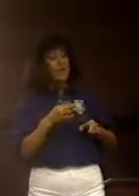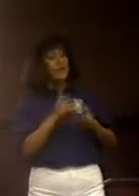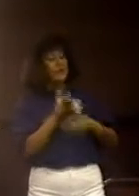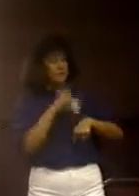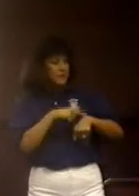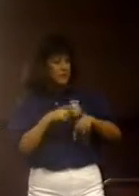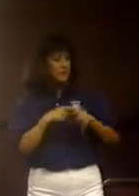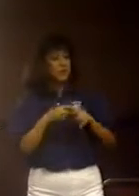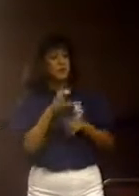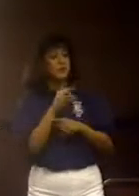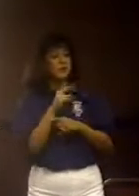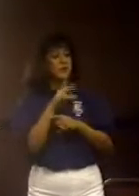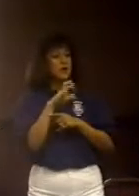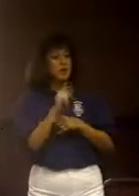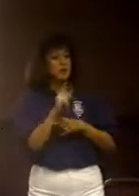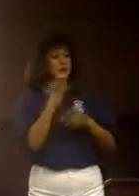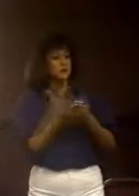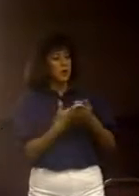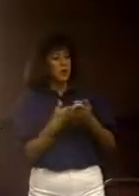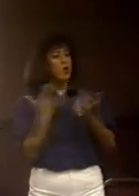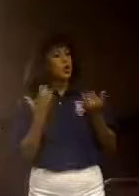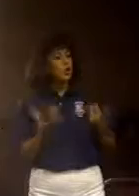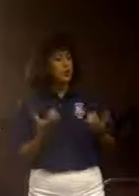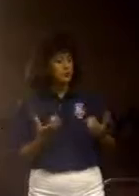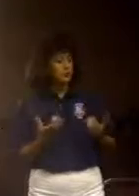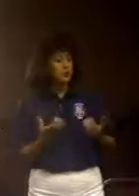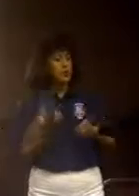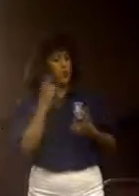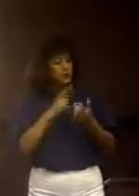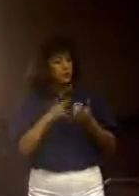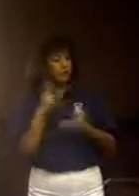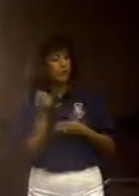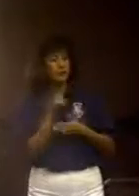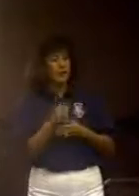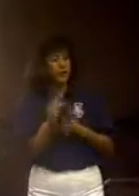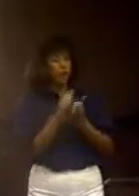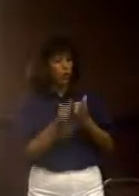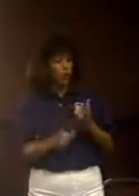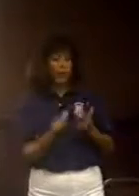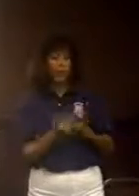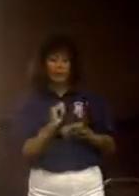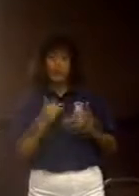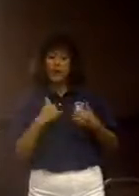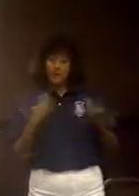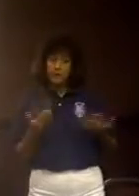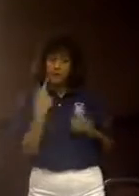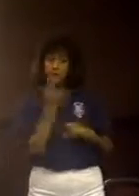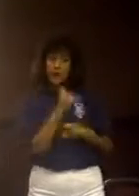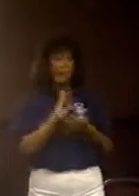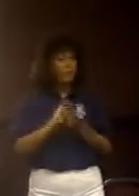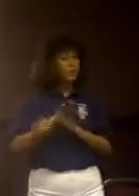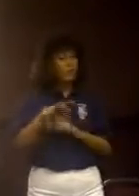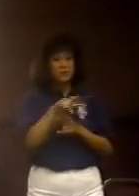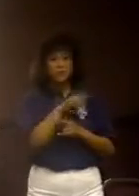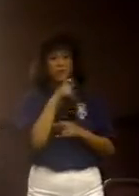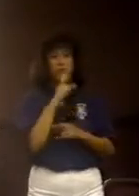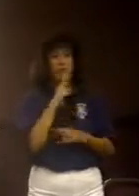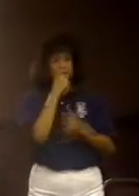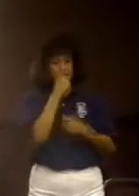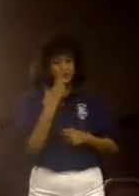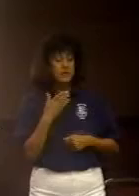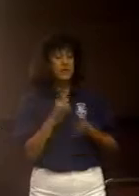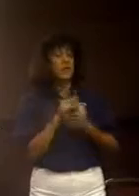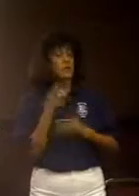to conduct some current research was an article that I have here for any of those of you who are